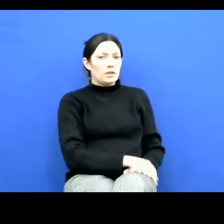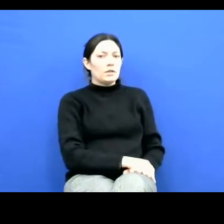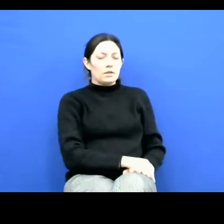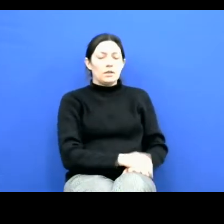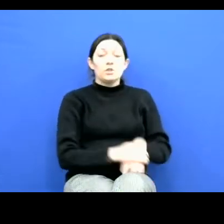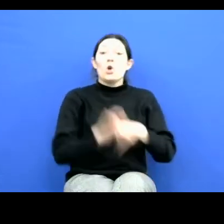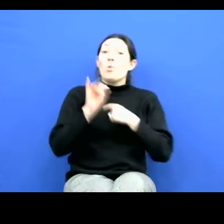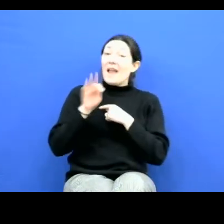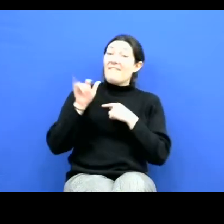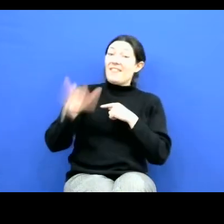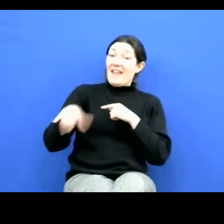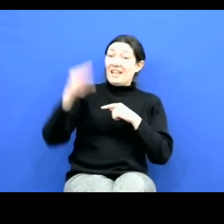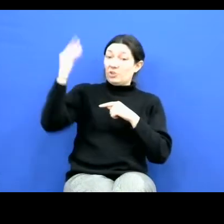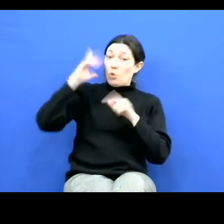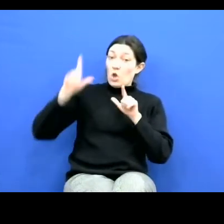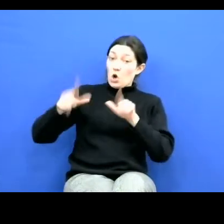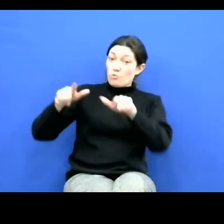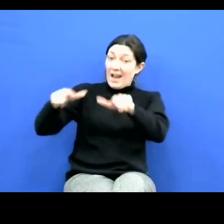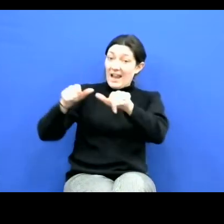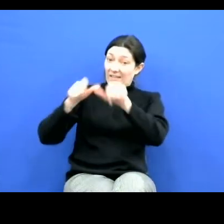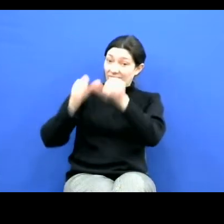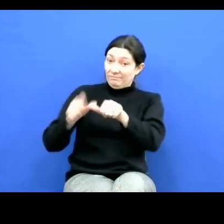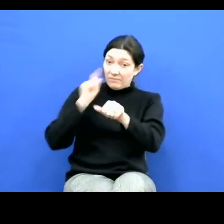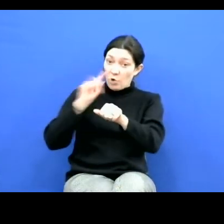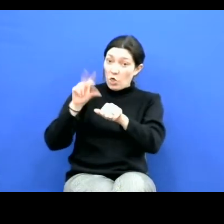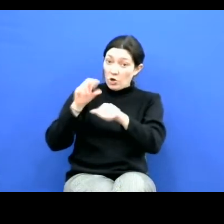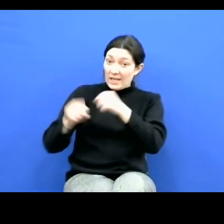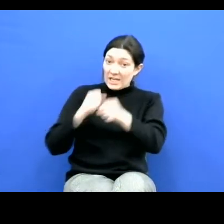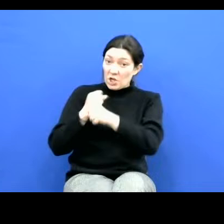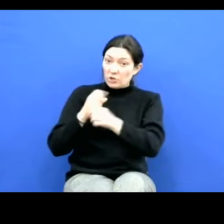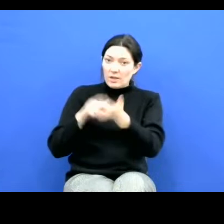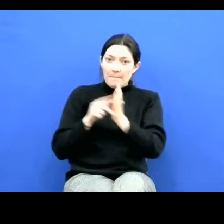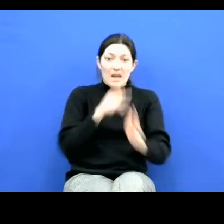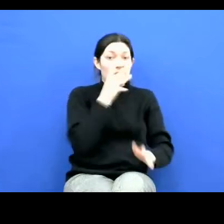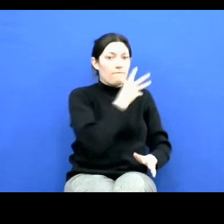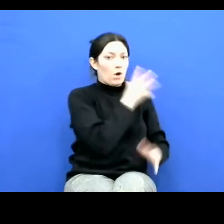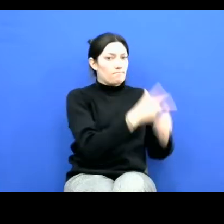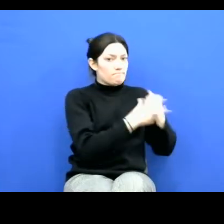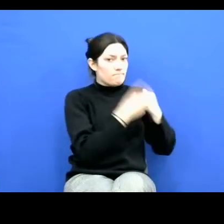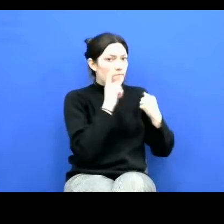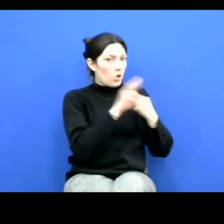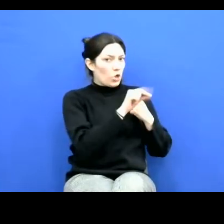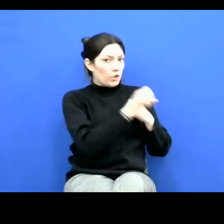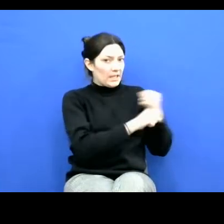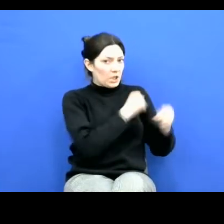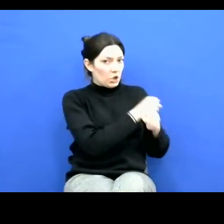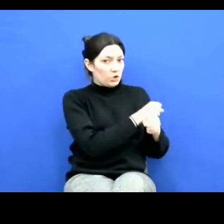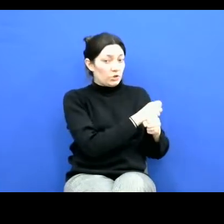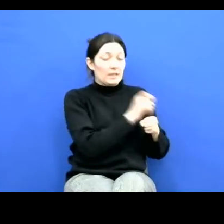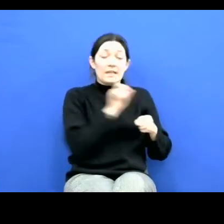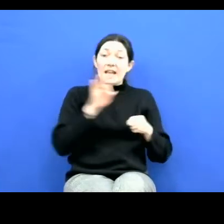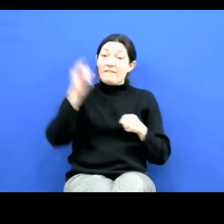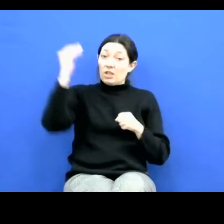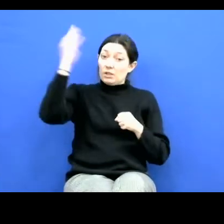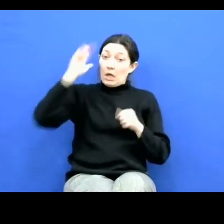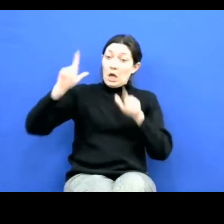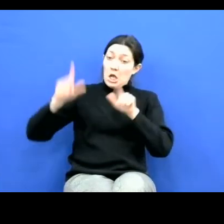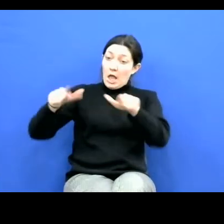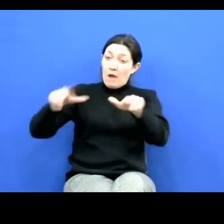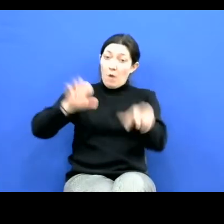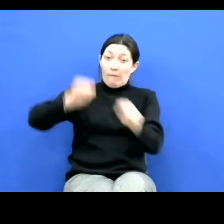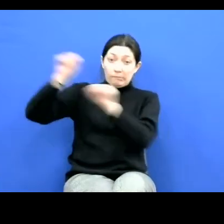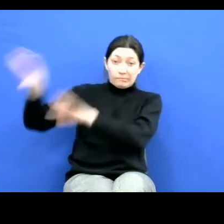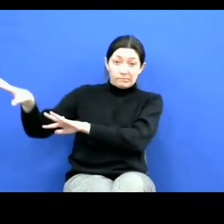array lasts for 30 years, it has to stay there for 30 years. Once the array is out and the original farmland